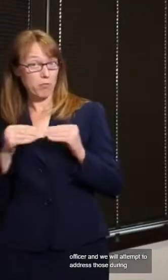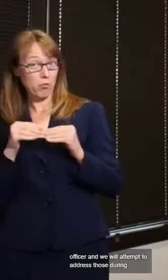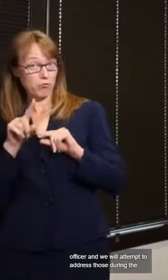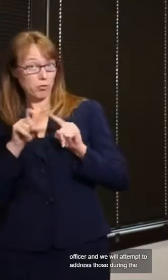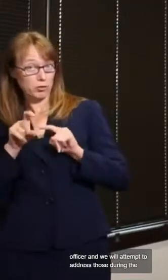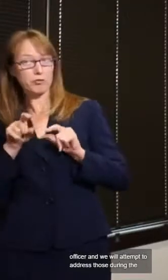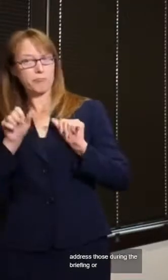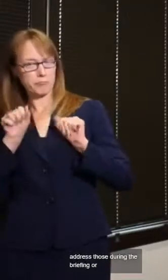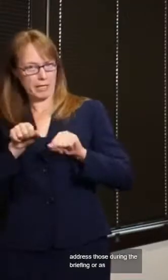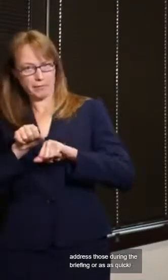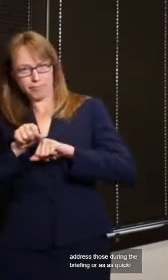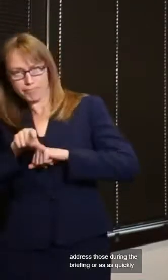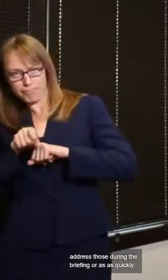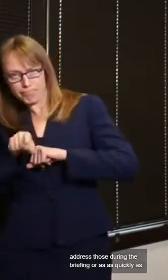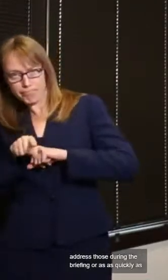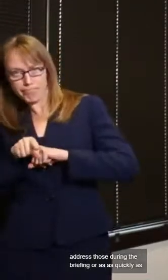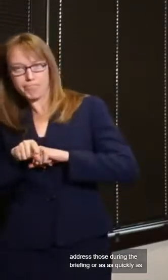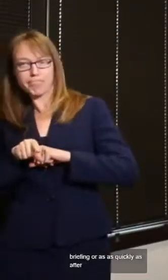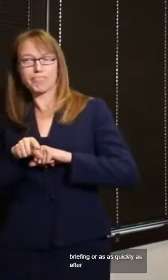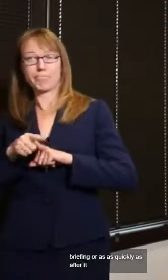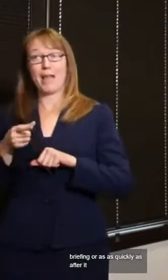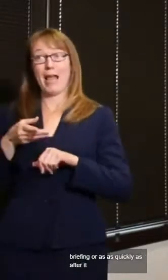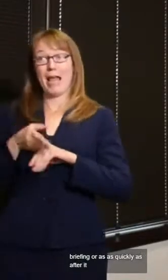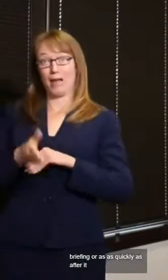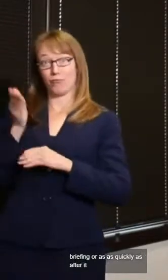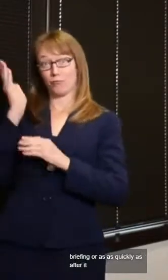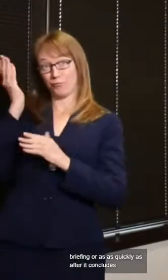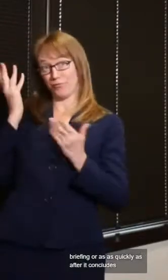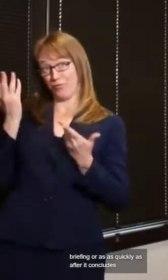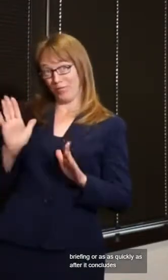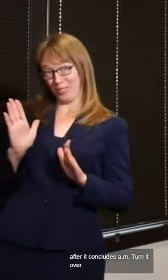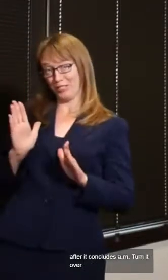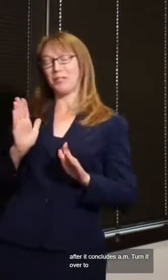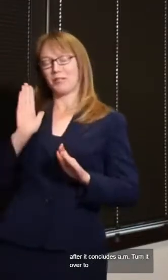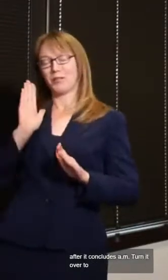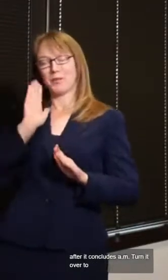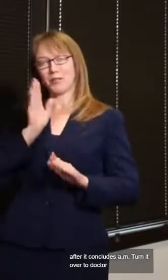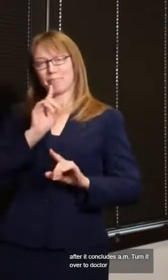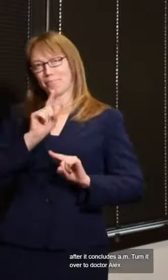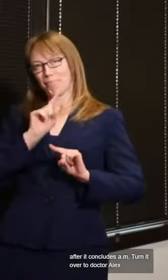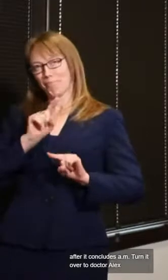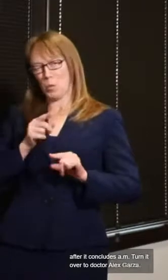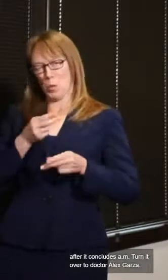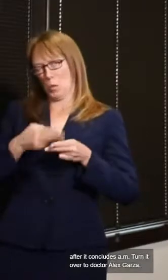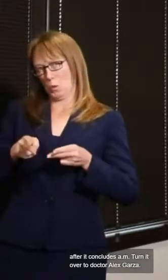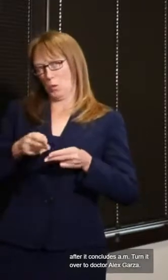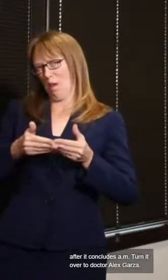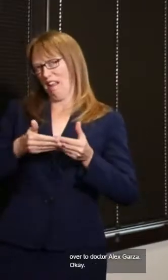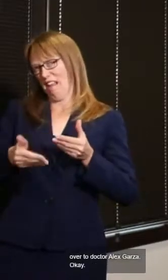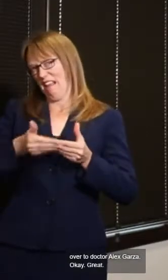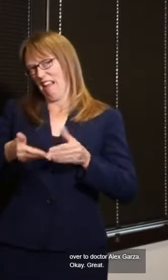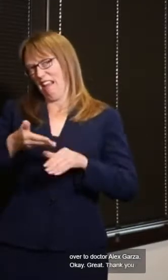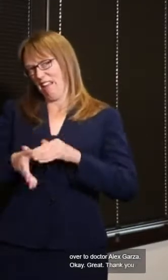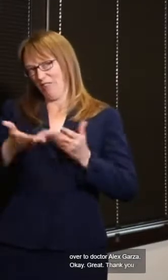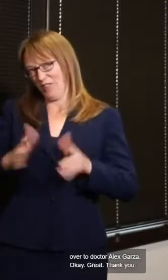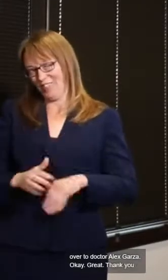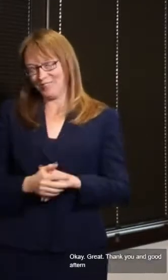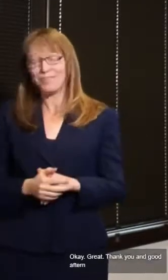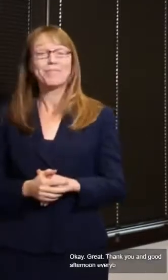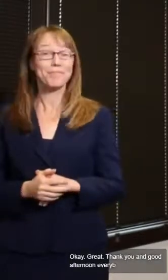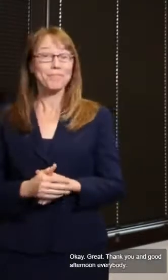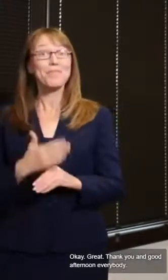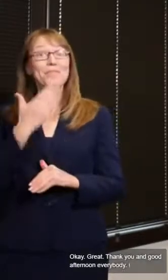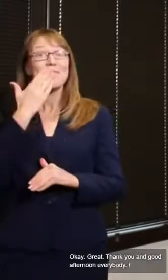the briefing or as quickly as possible after it concludes. I'll now turn it over to Dr. Alex Garza. Okay, great. Thank you, and good afternoon,